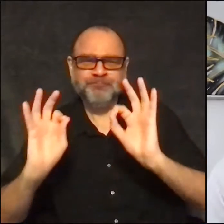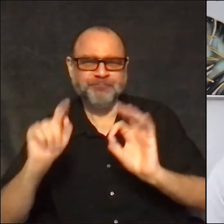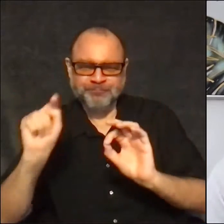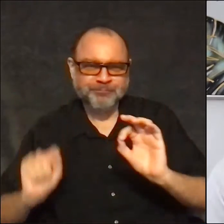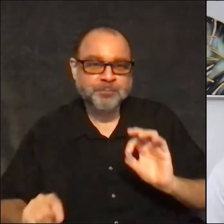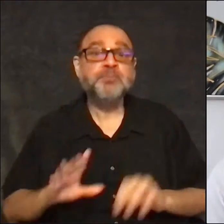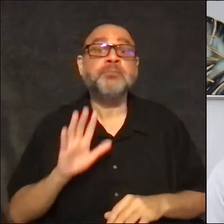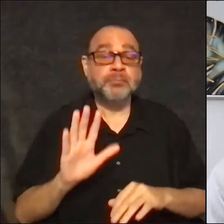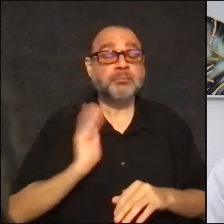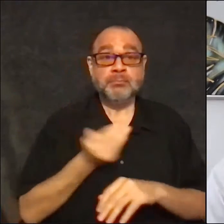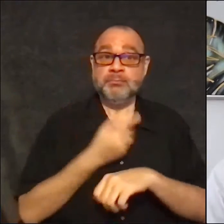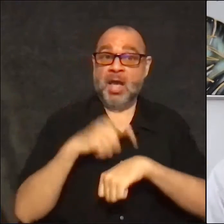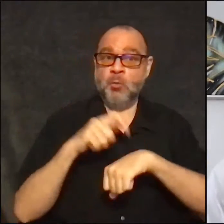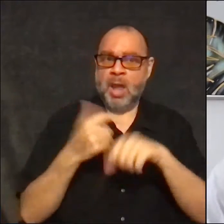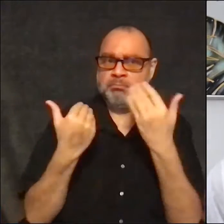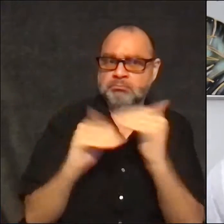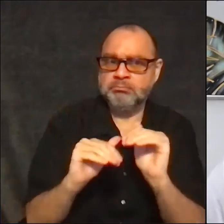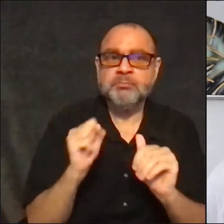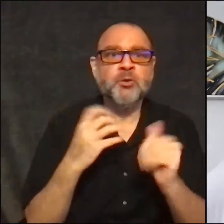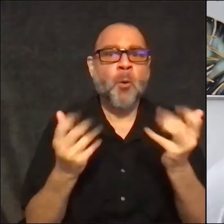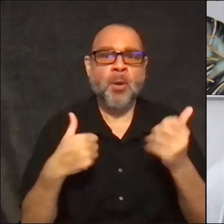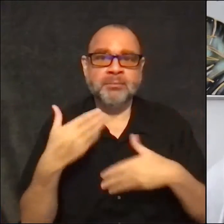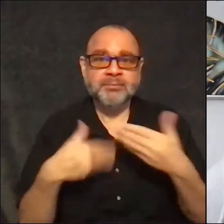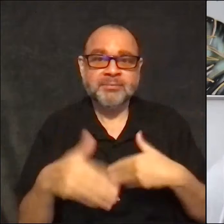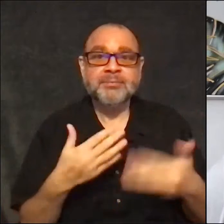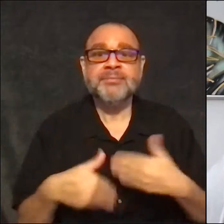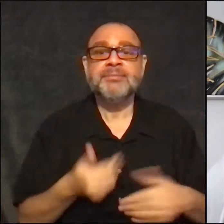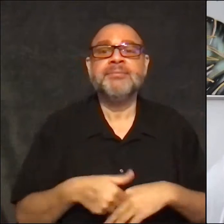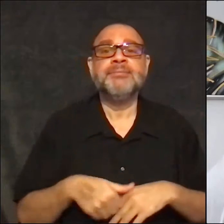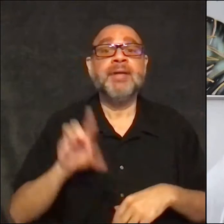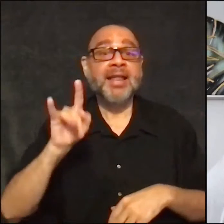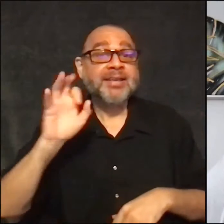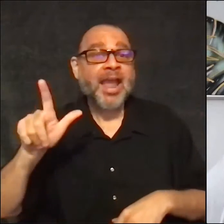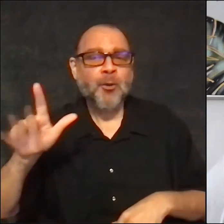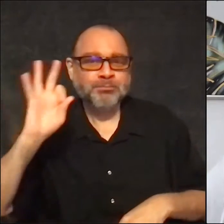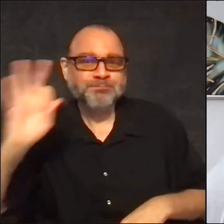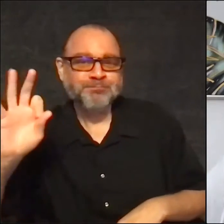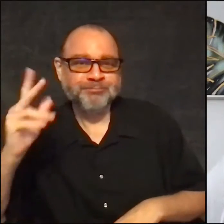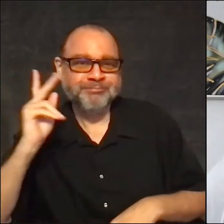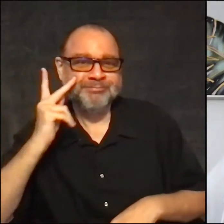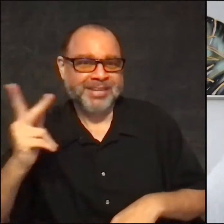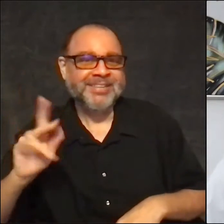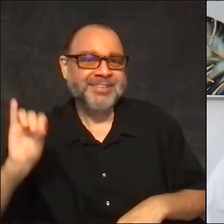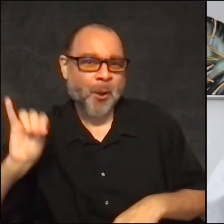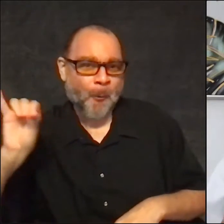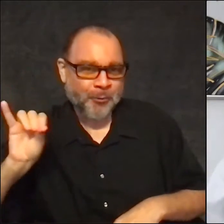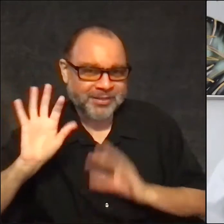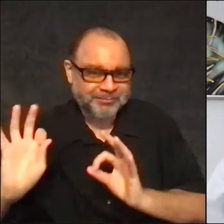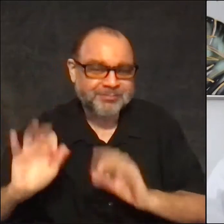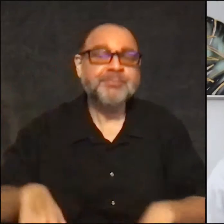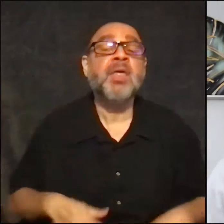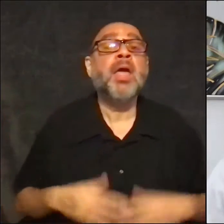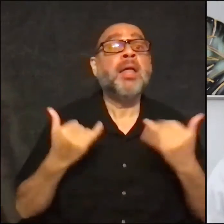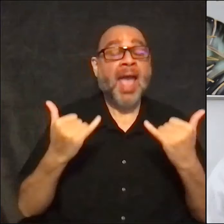limited time here. So let's, Daryl, shout out, Oakland. Let's get through as much as we can here today. Talking about mental